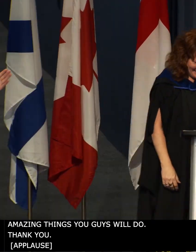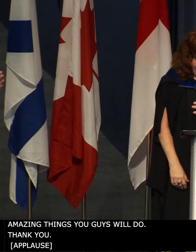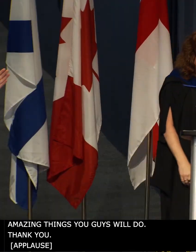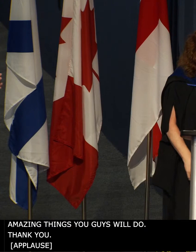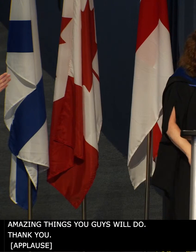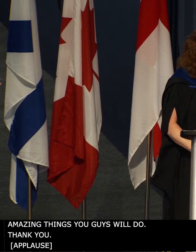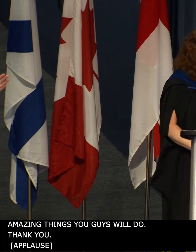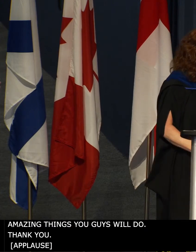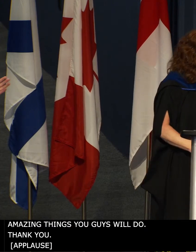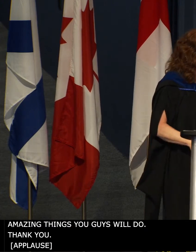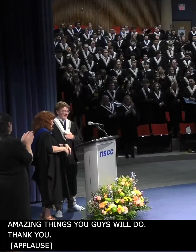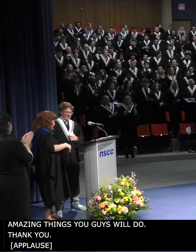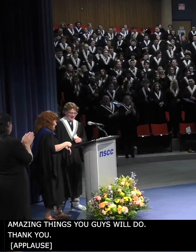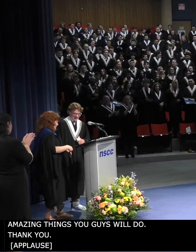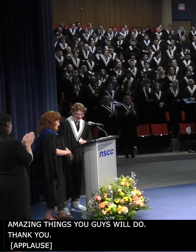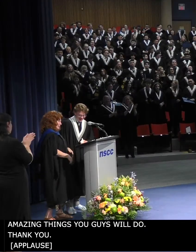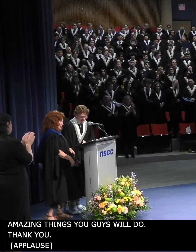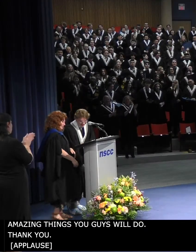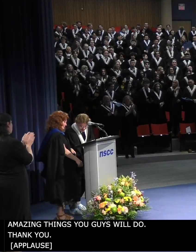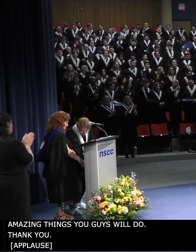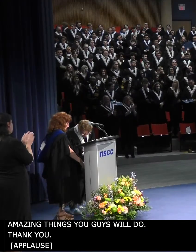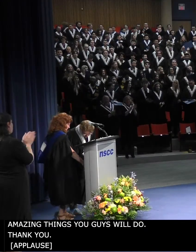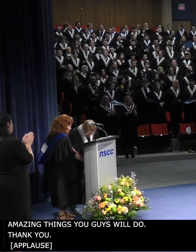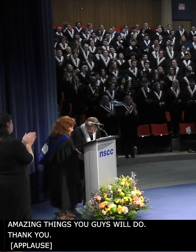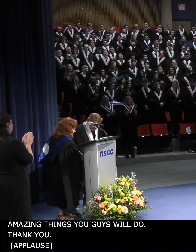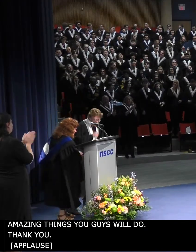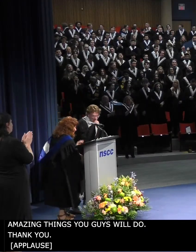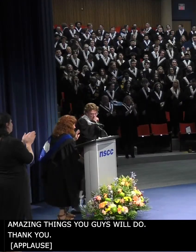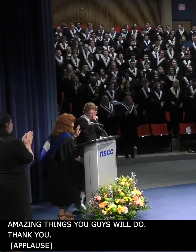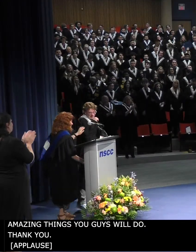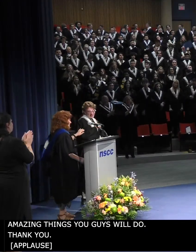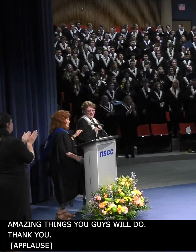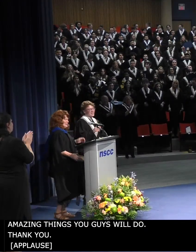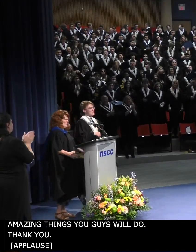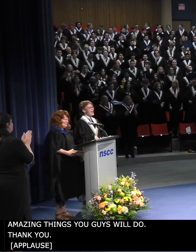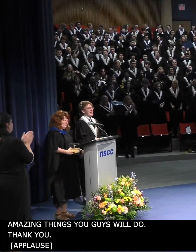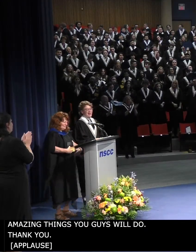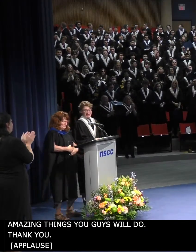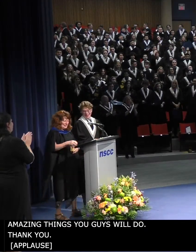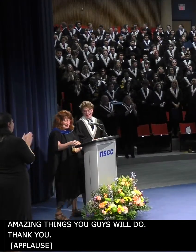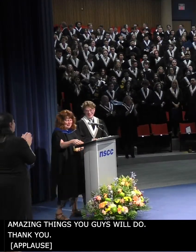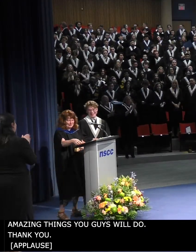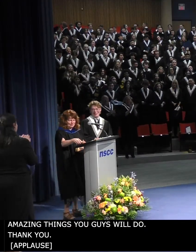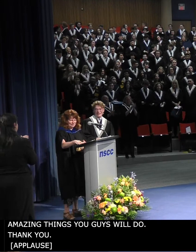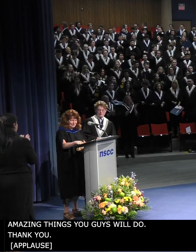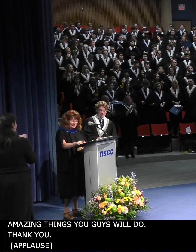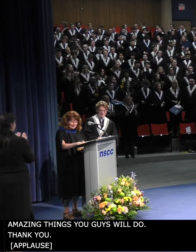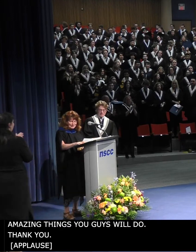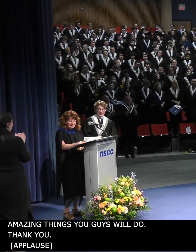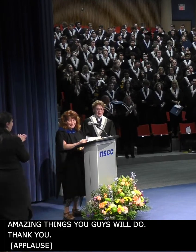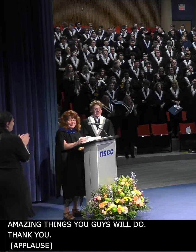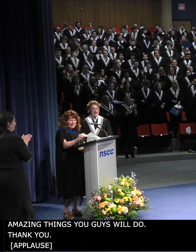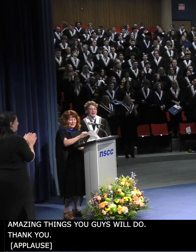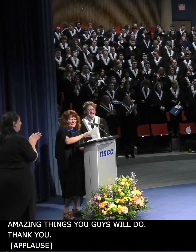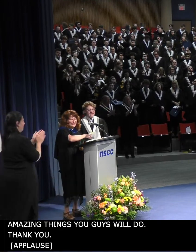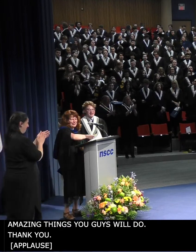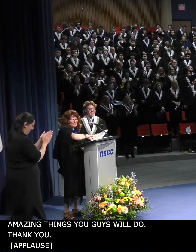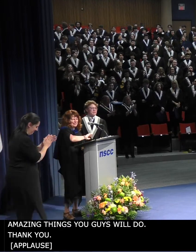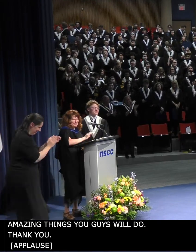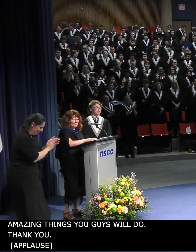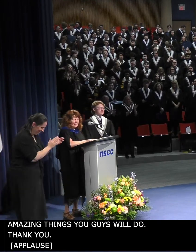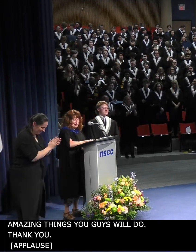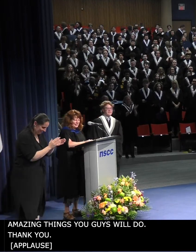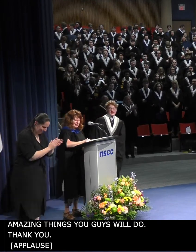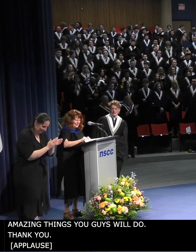Good. You should have put Kleenex out here today. Okay, don't run away. Good. All right.